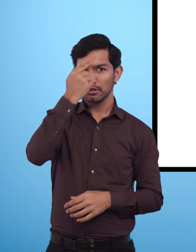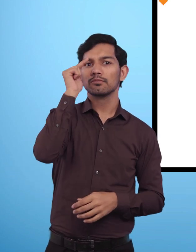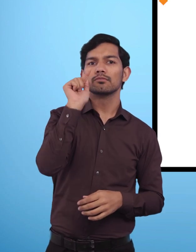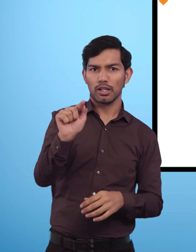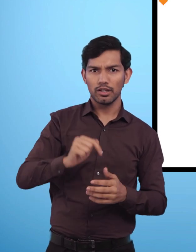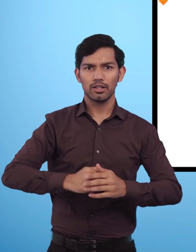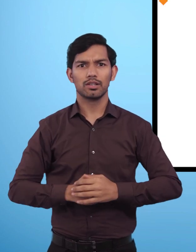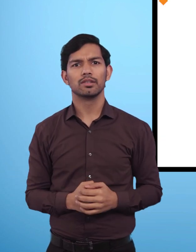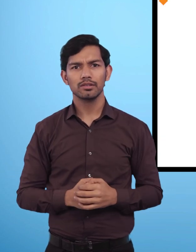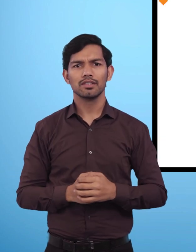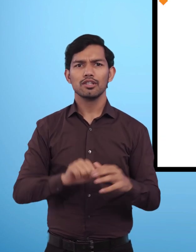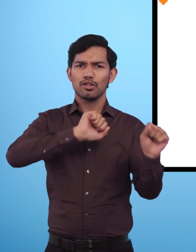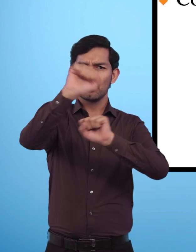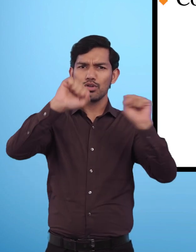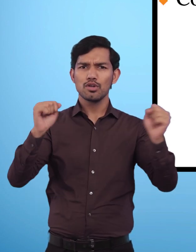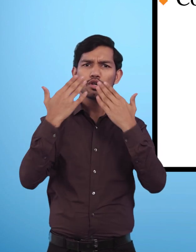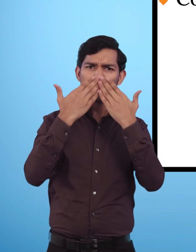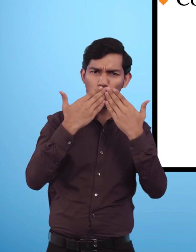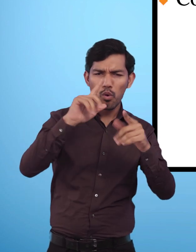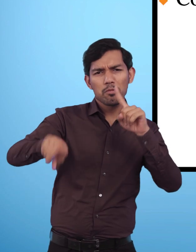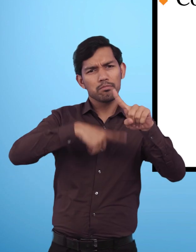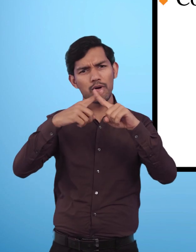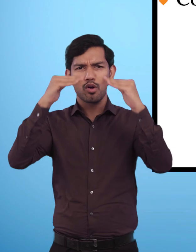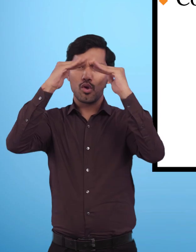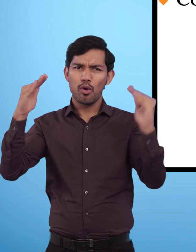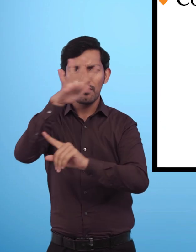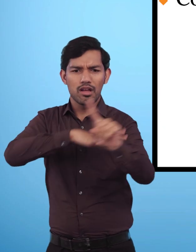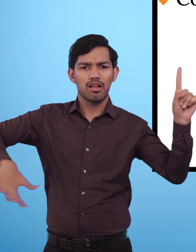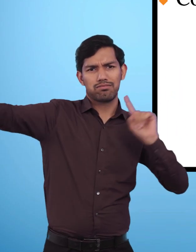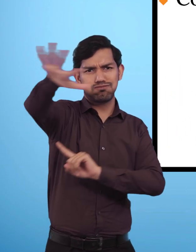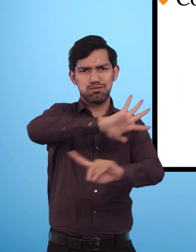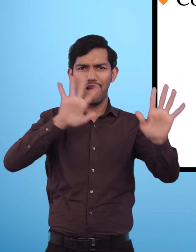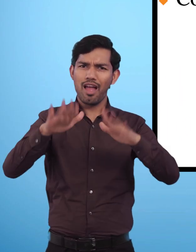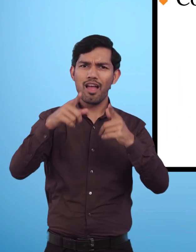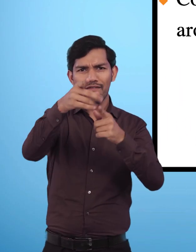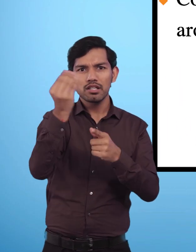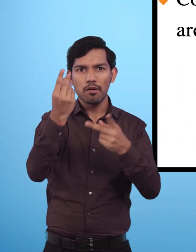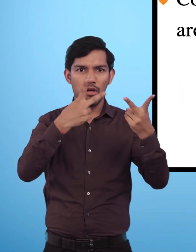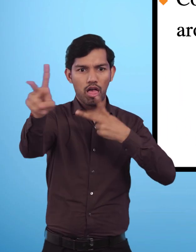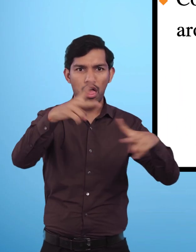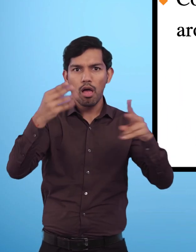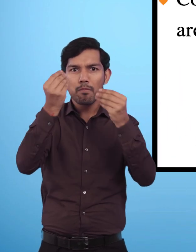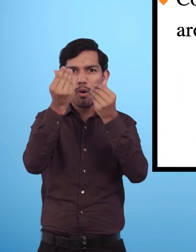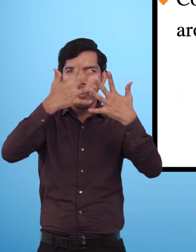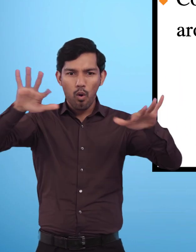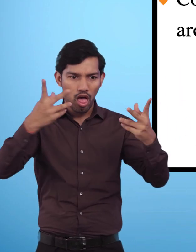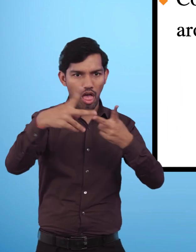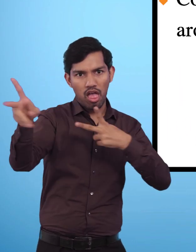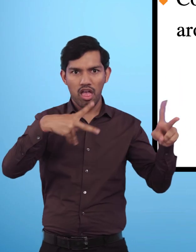1. Collect samples of soils from different areas around your home and school.